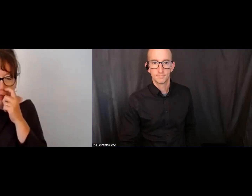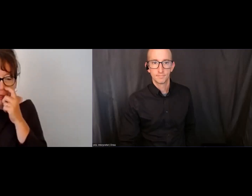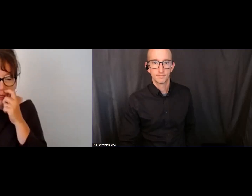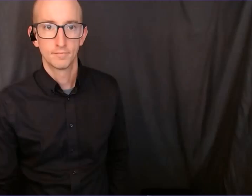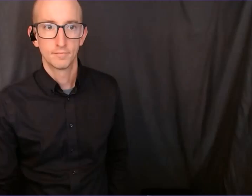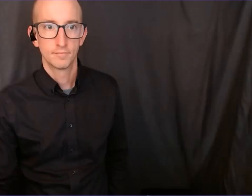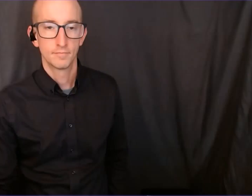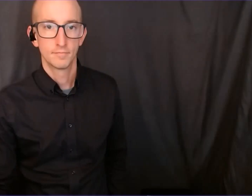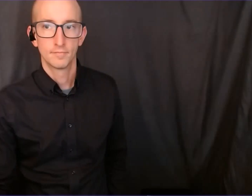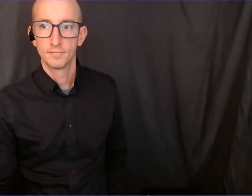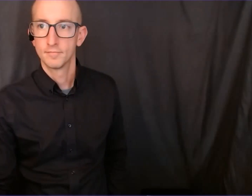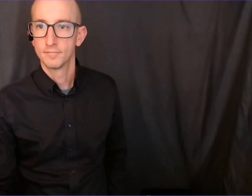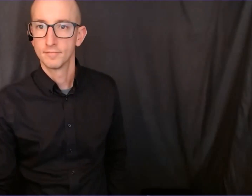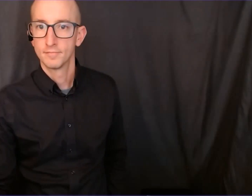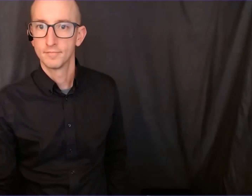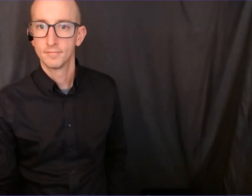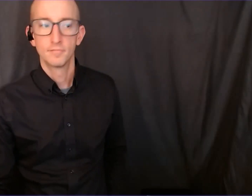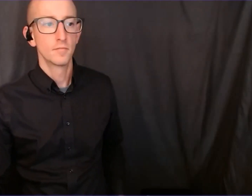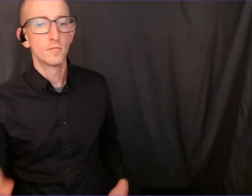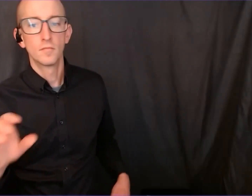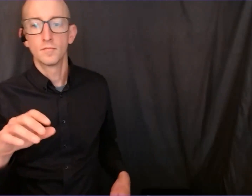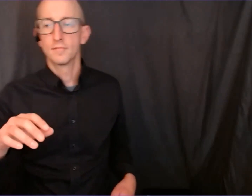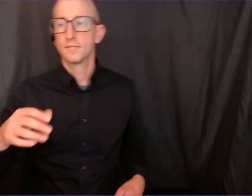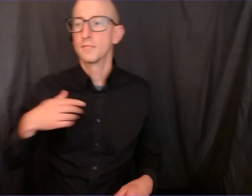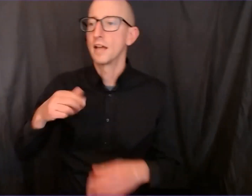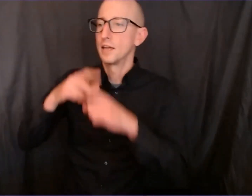Yes, I can unmute you or mute you. Thank There you. you go. Yeah.